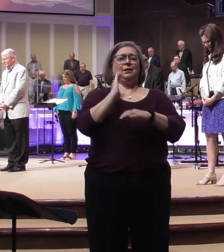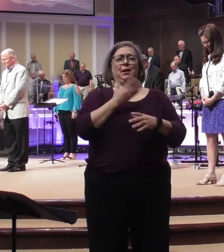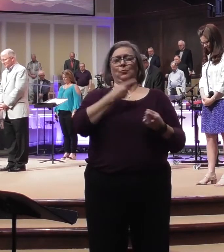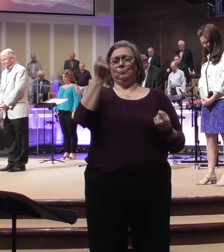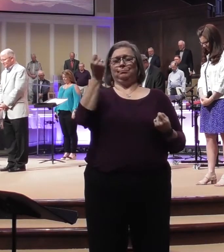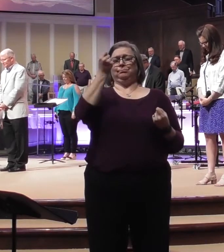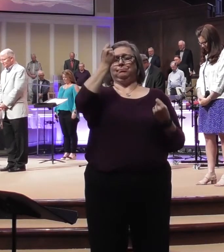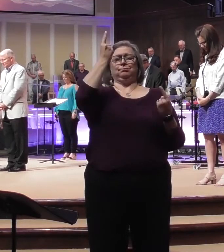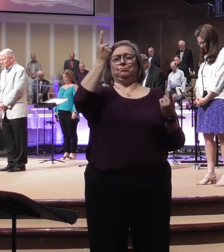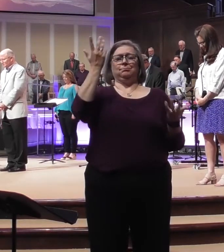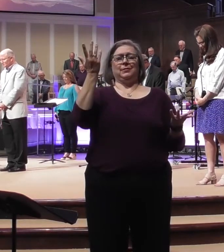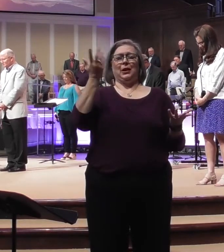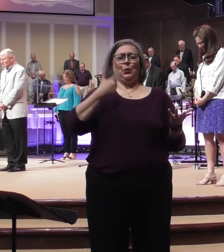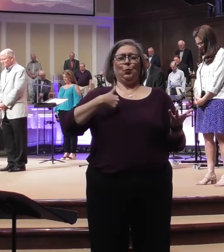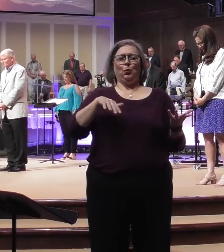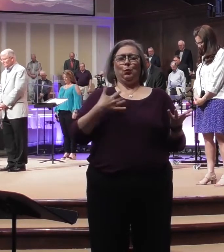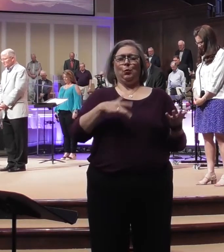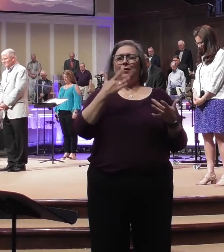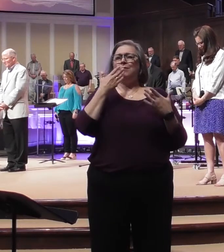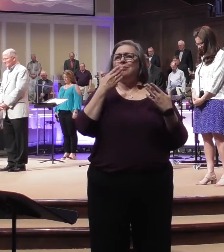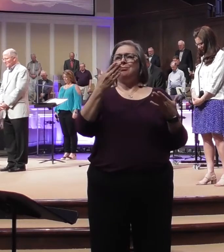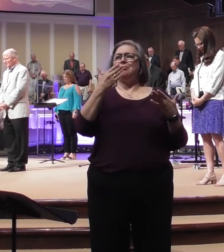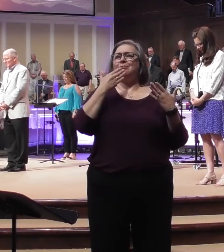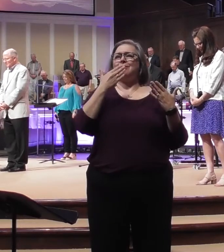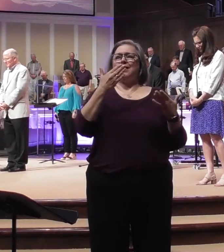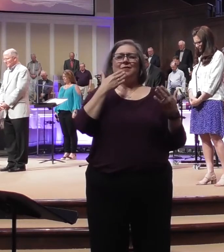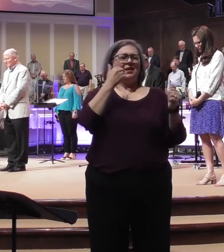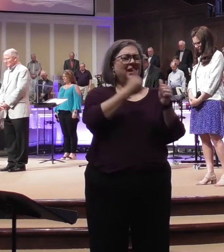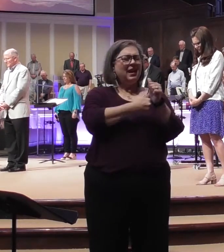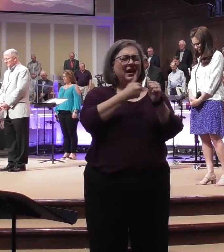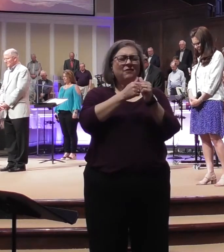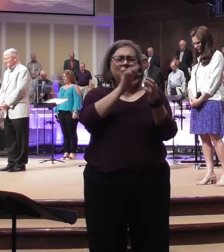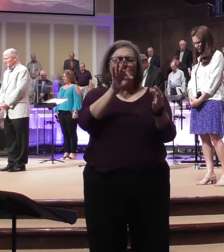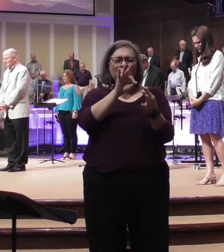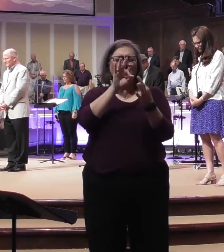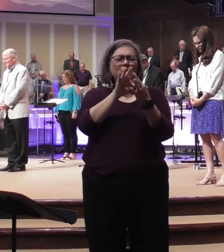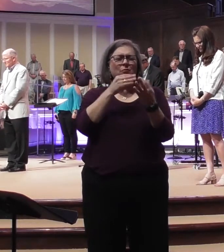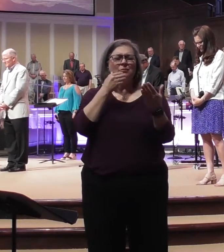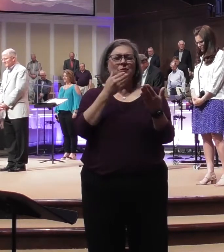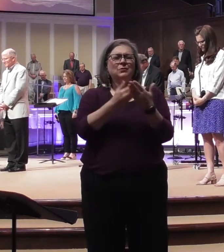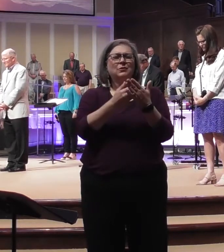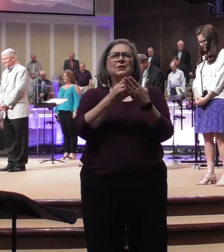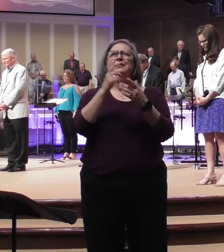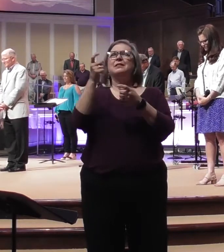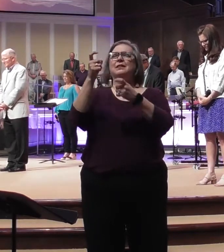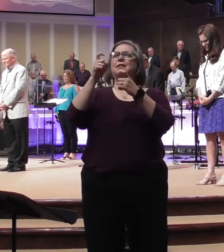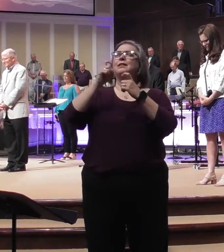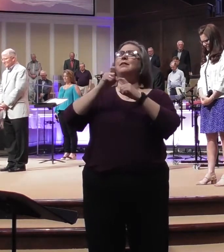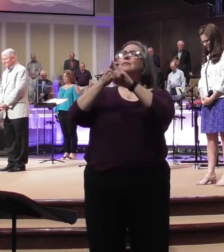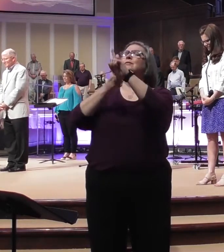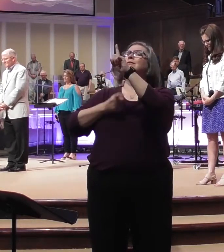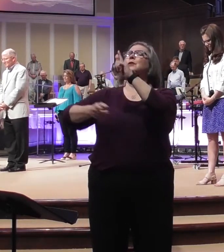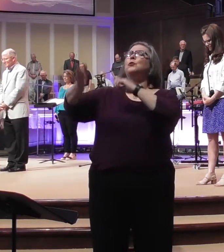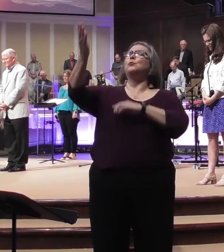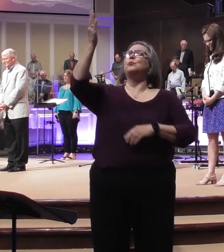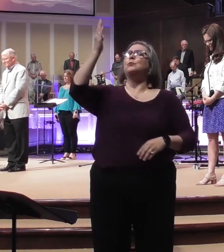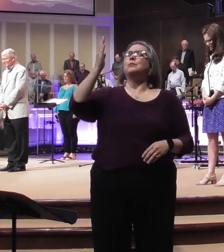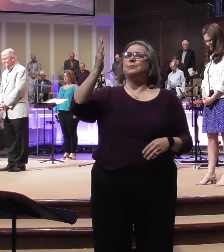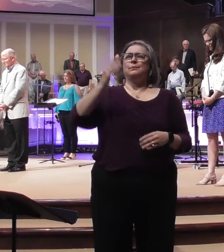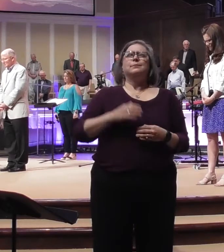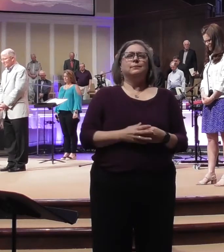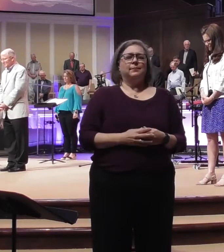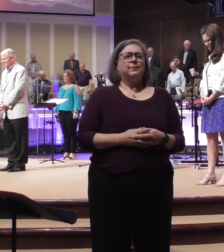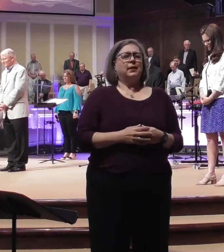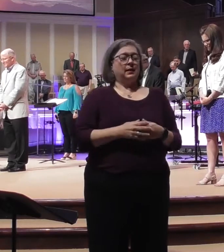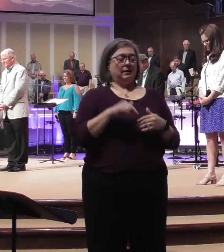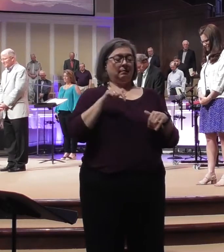comprehend. And we are very thankful. Every good and perfect gift is from above. And on this Memorial